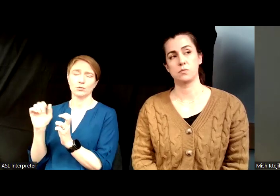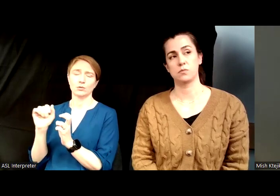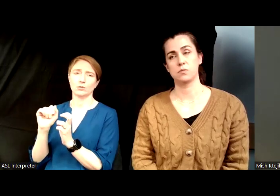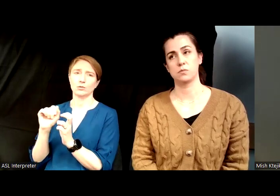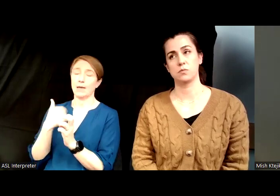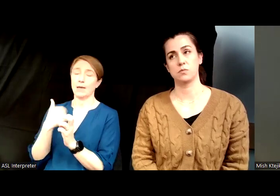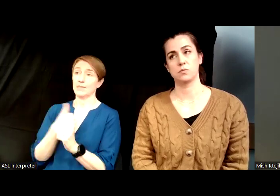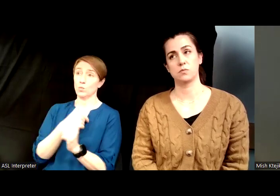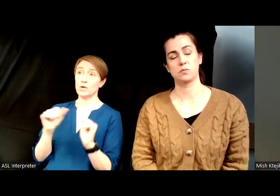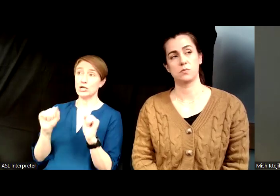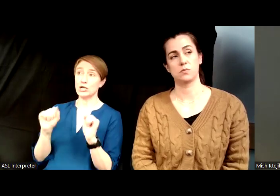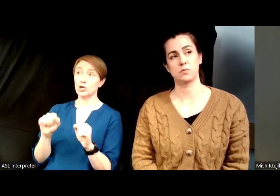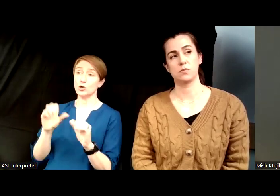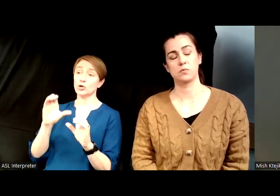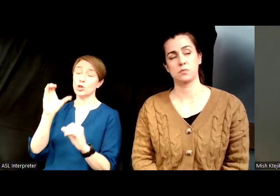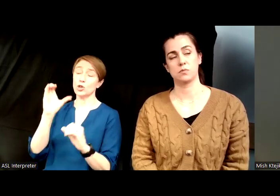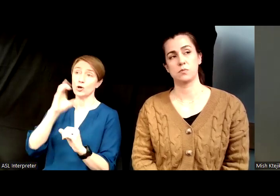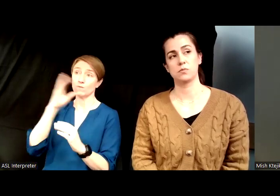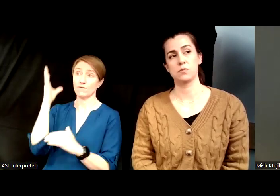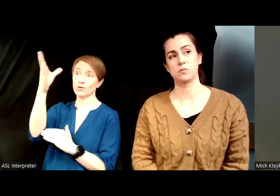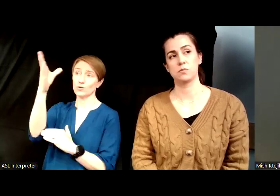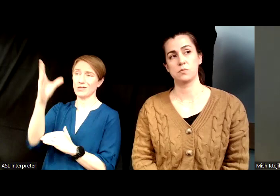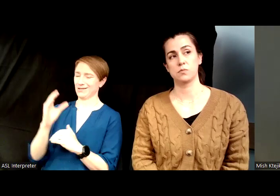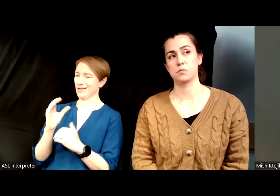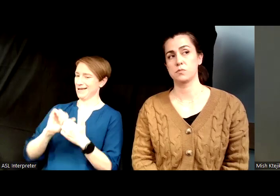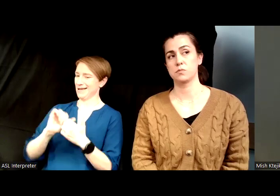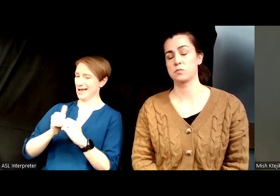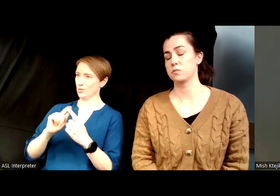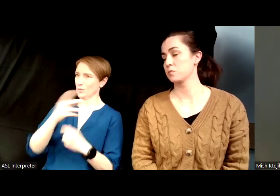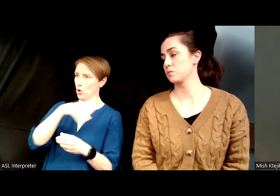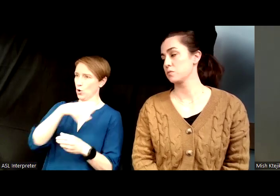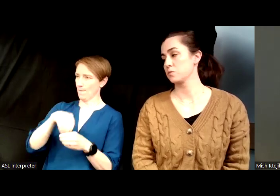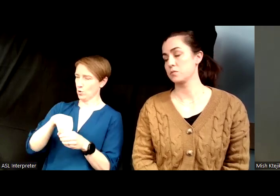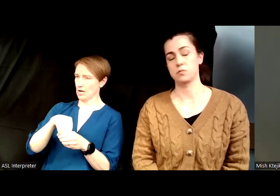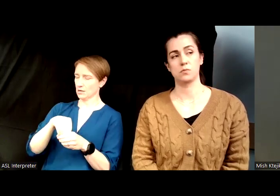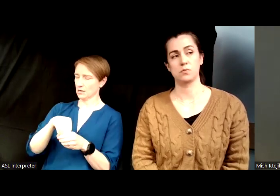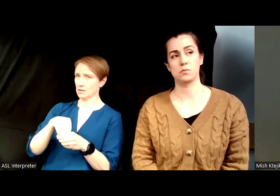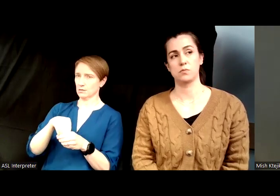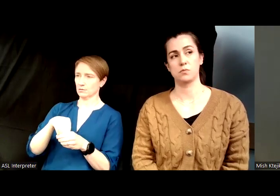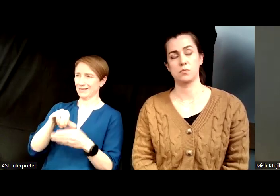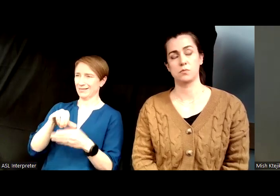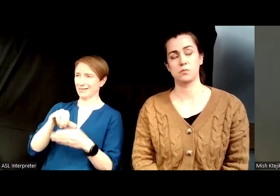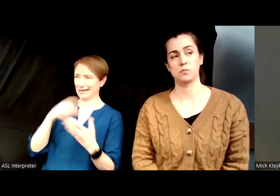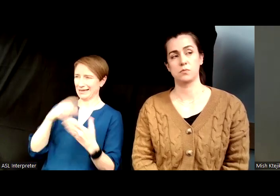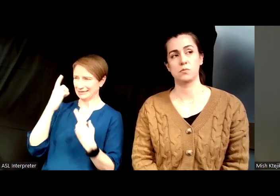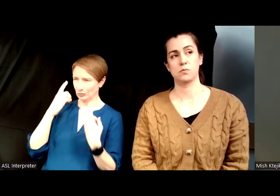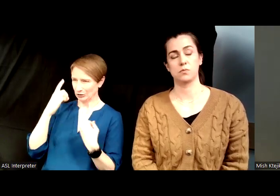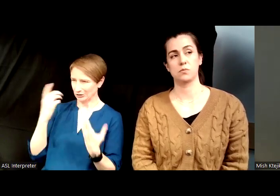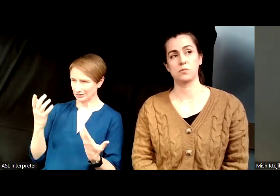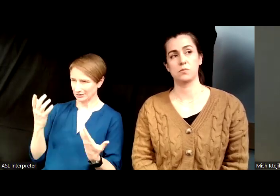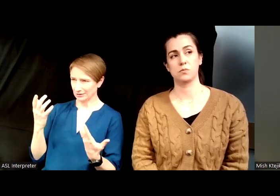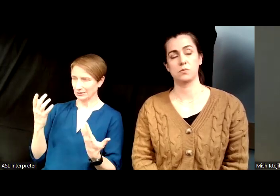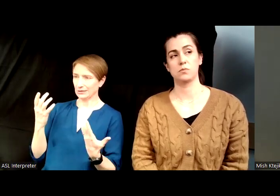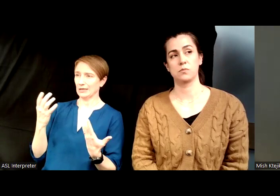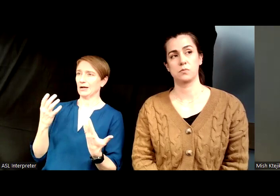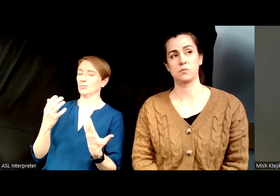We could look for the future, whether and how to incorporate that consideration of it